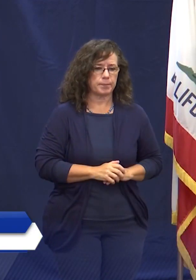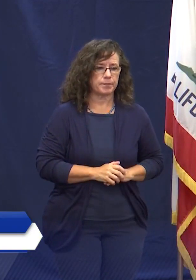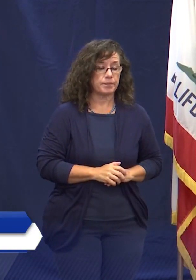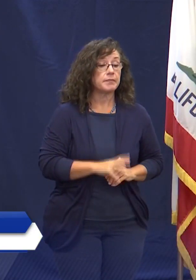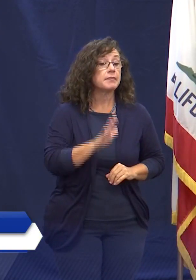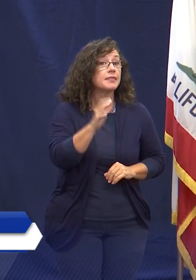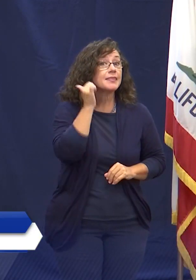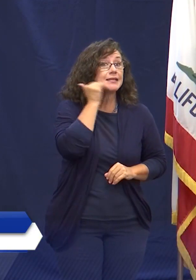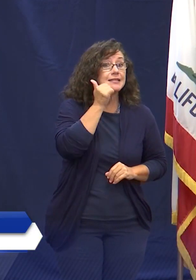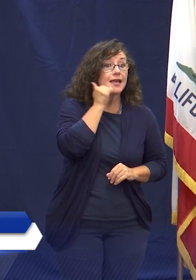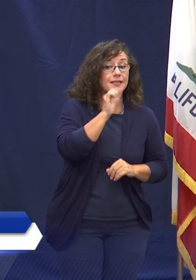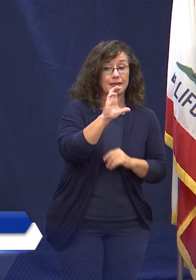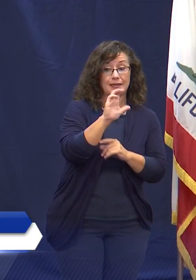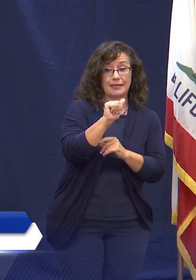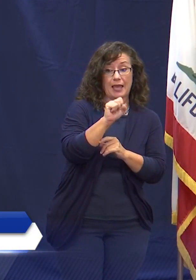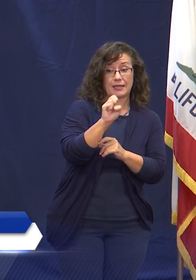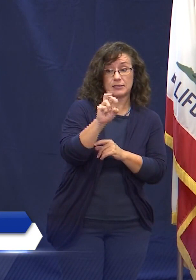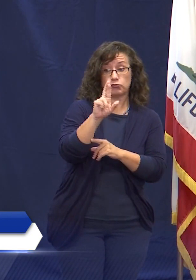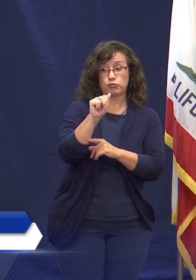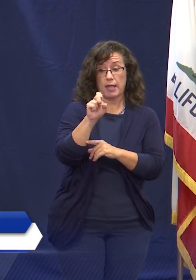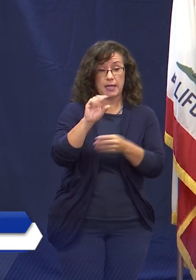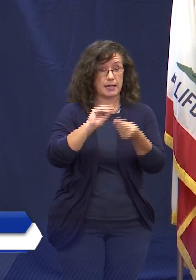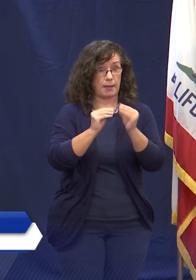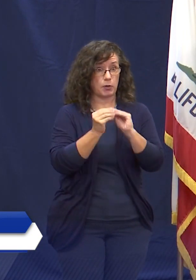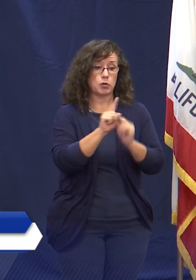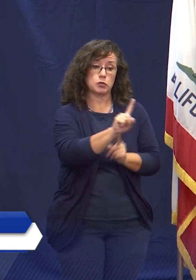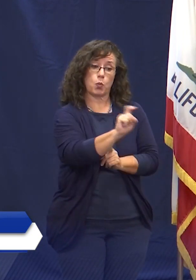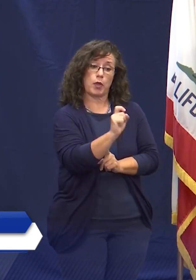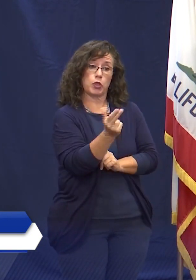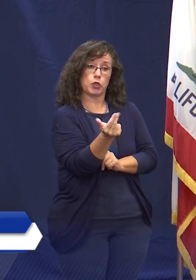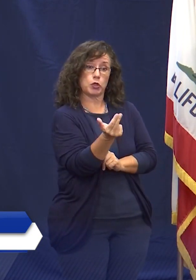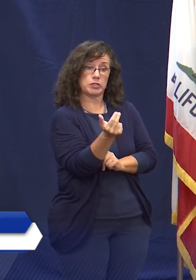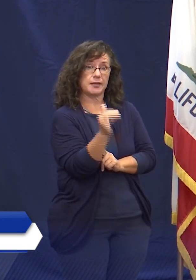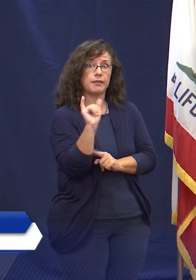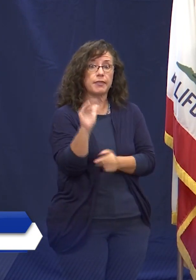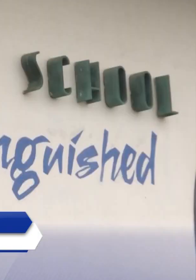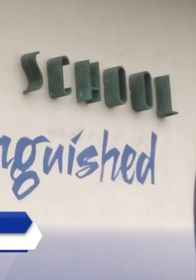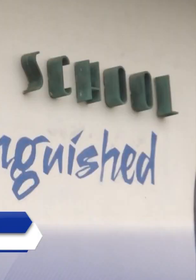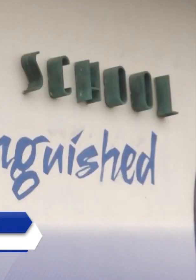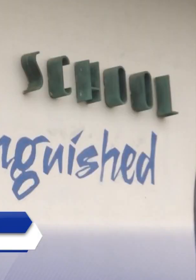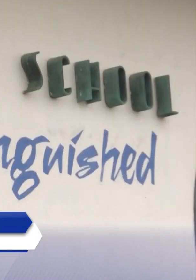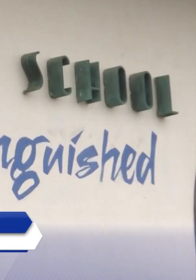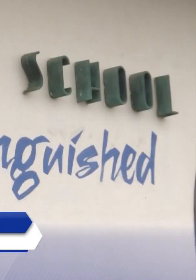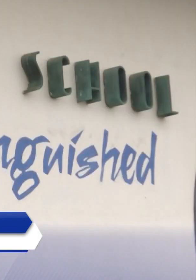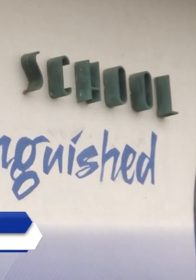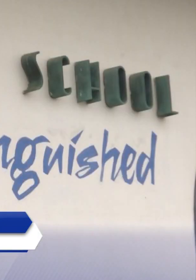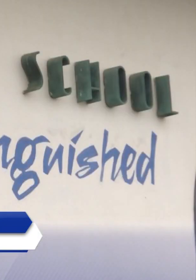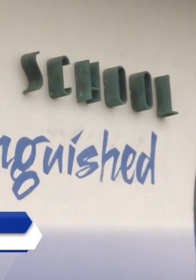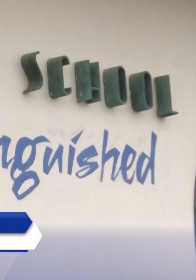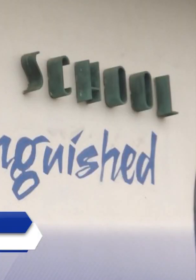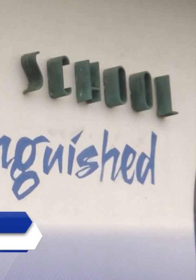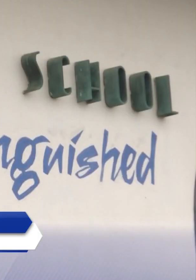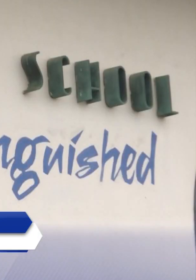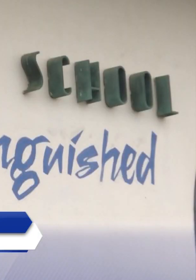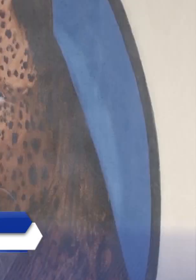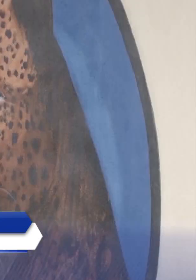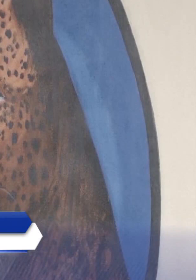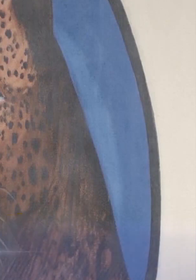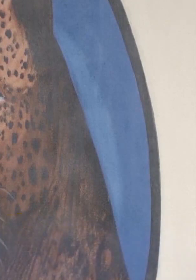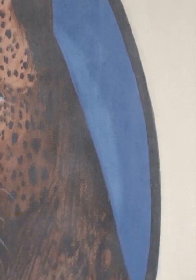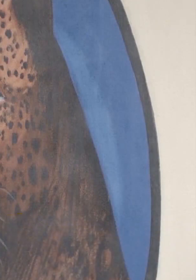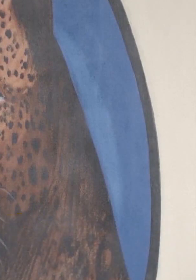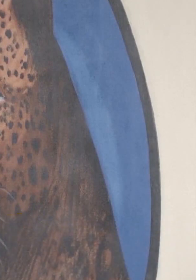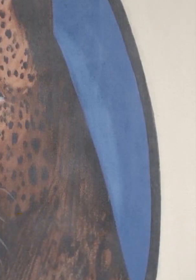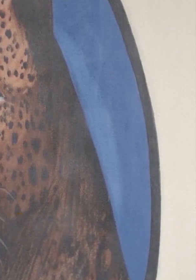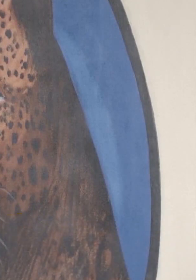able to apply for in-person instruction from transitional kindergarten through sixth grade. The application has to be submitted to the Health Department at least